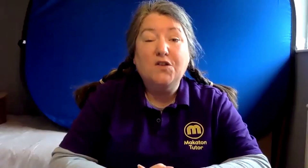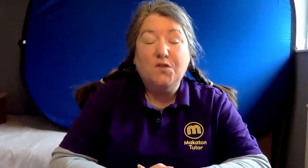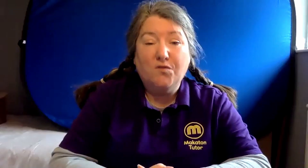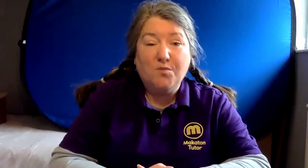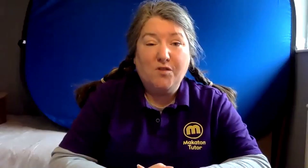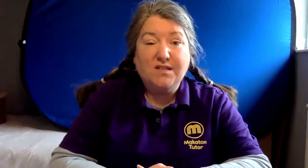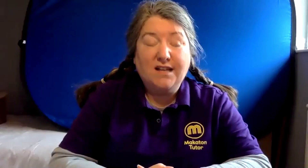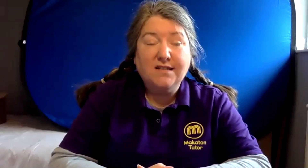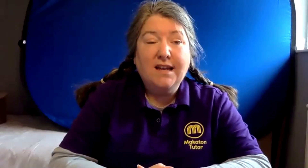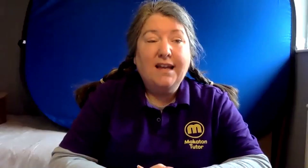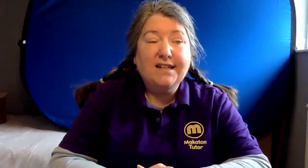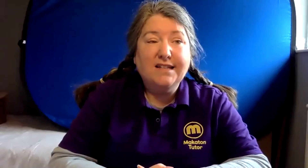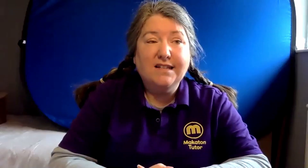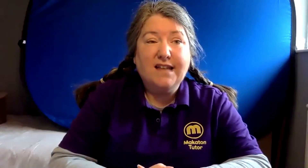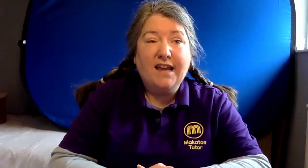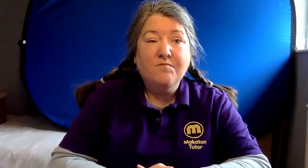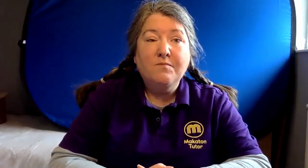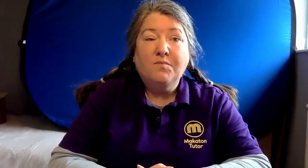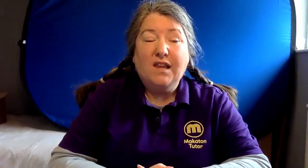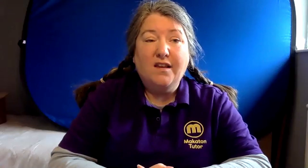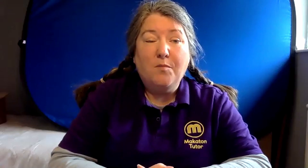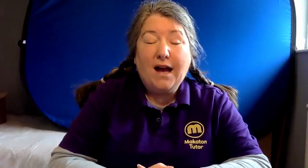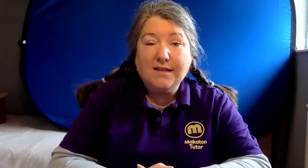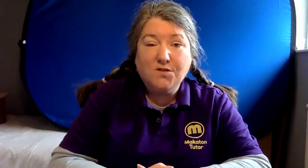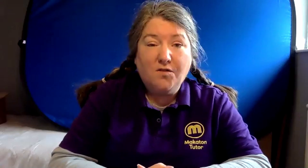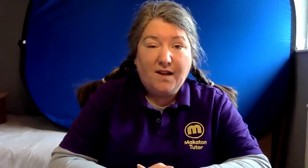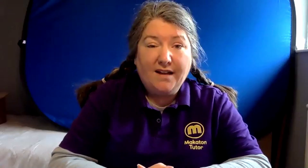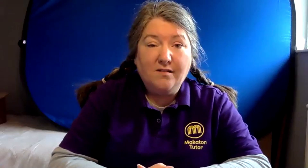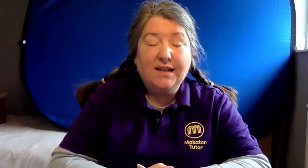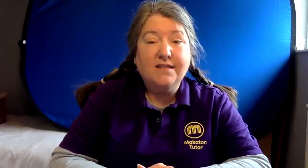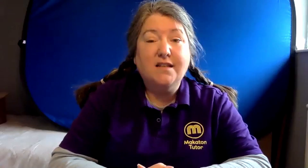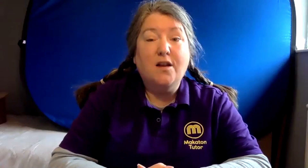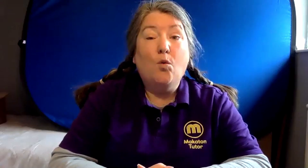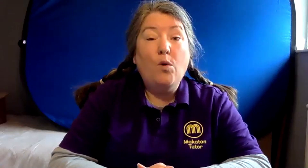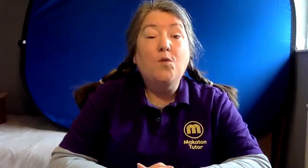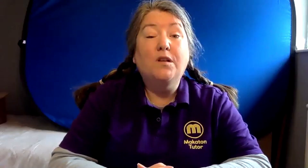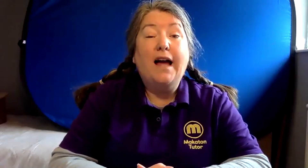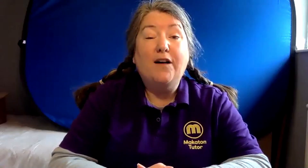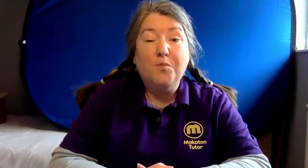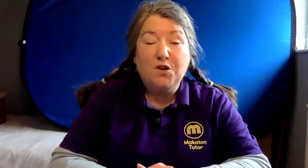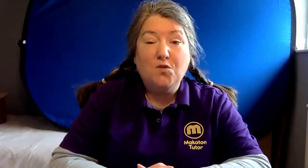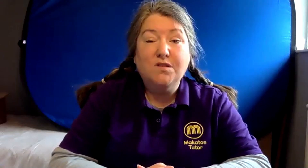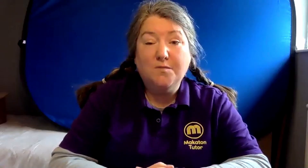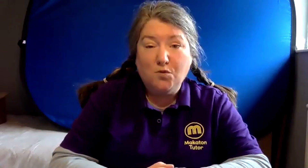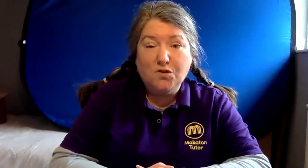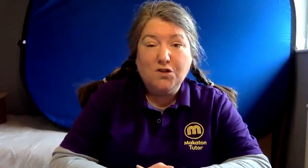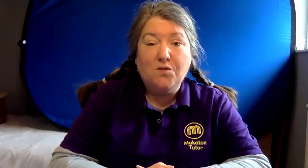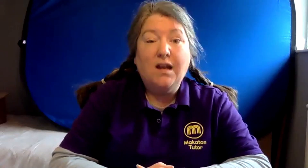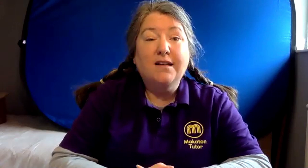through the process. It isn't a pass or fail, it's a we will help you, support you.